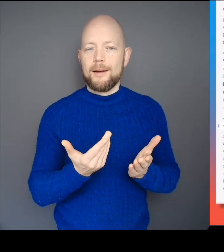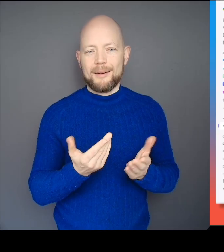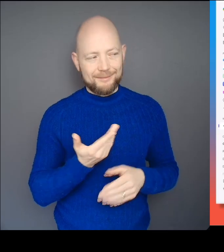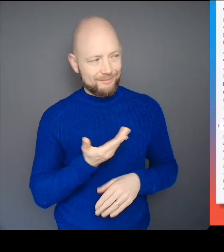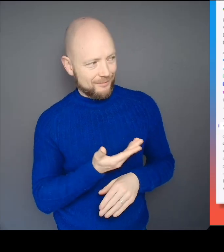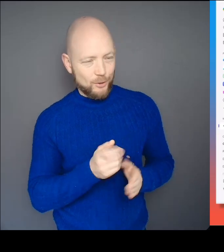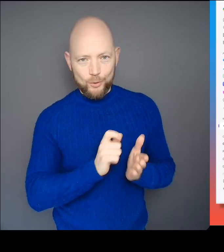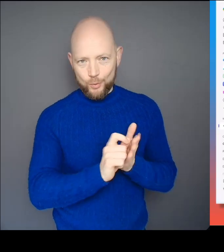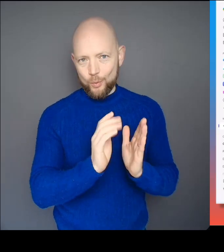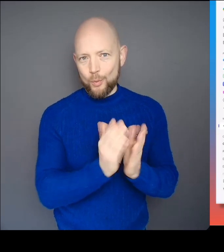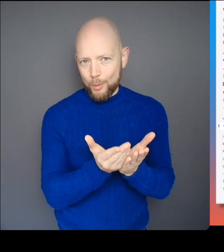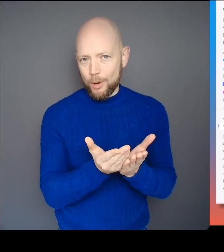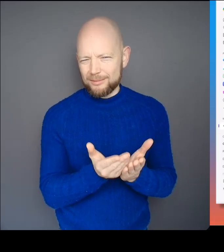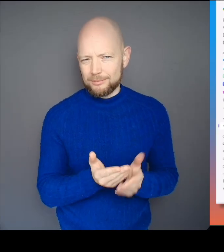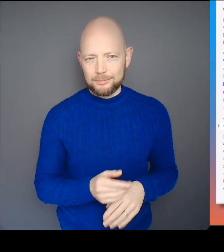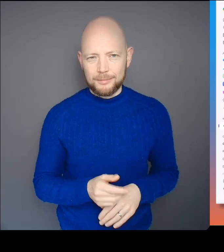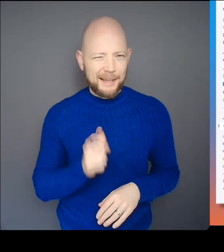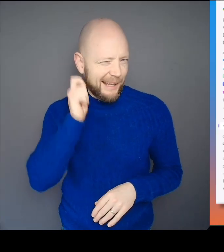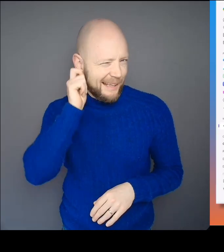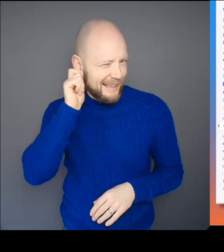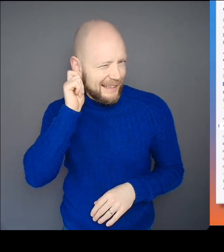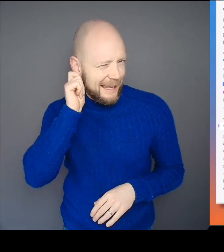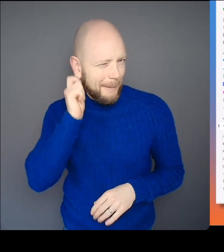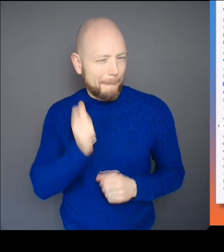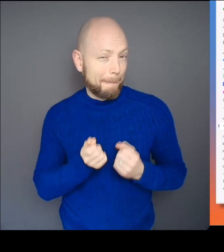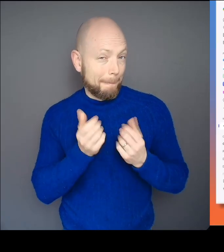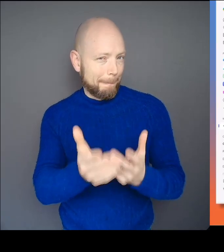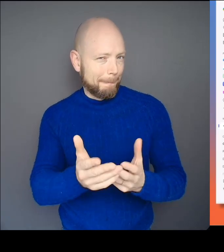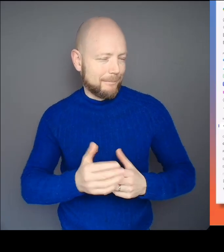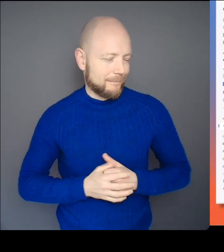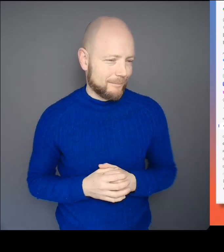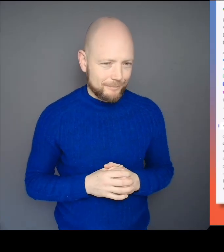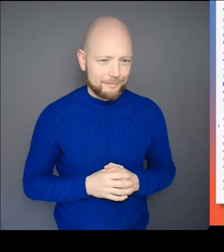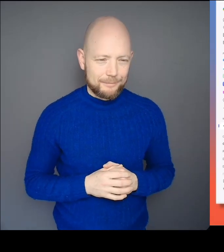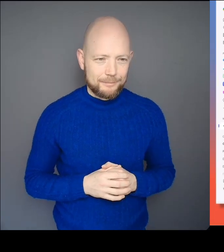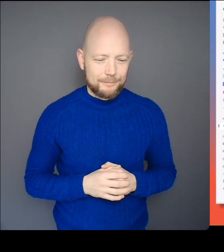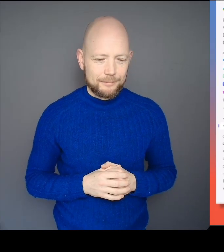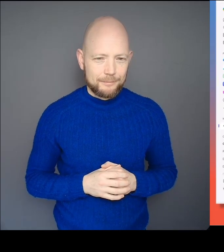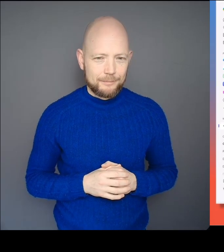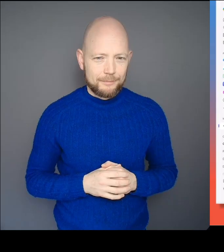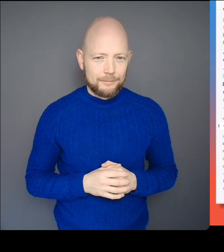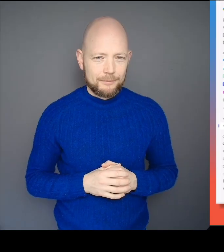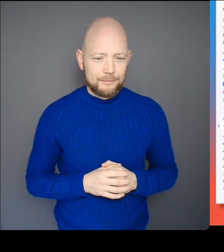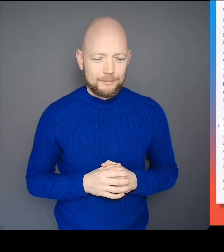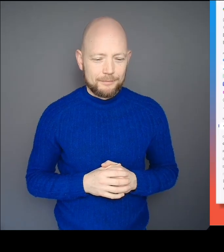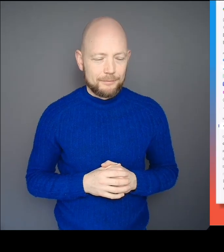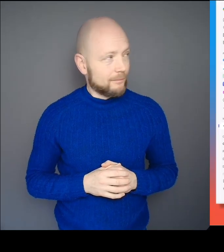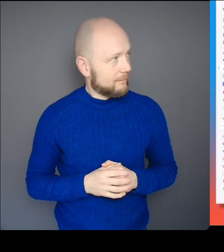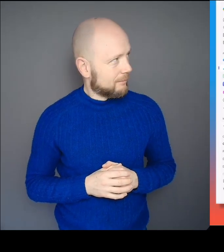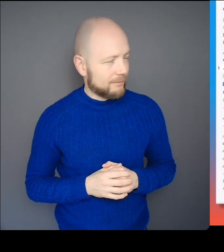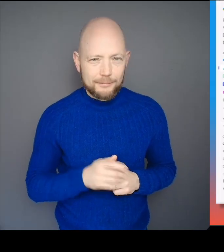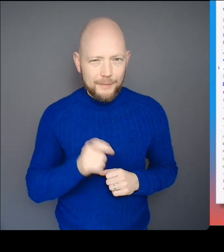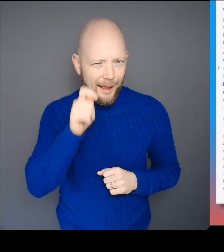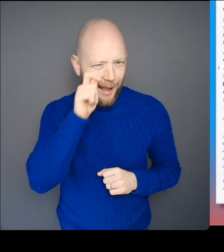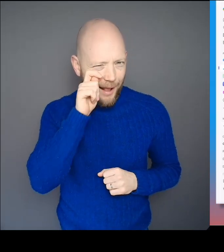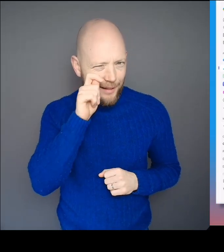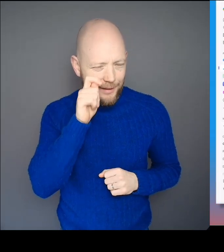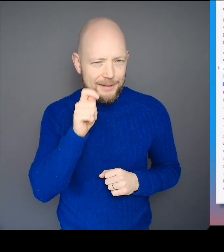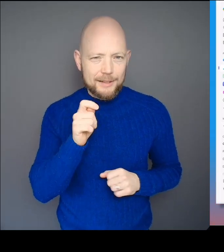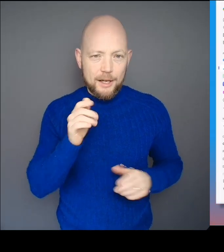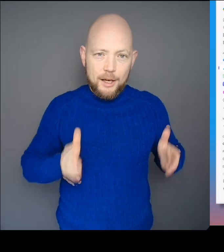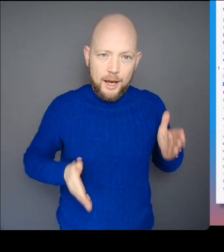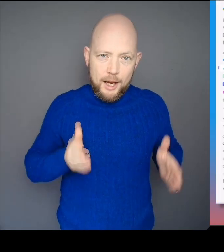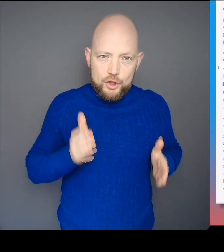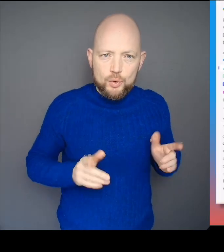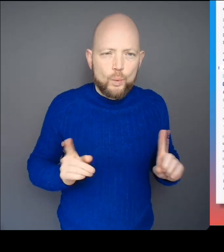be part of the source documents inside the notebook. So that's actually another little nice crossover of those things. The analyst agent is very